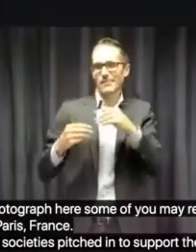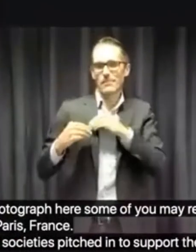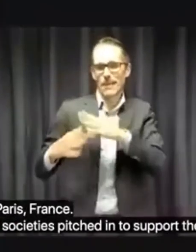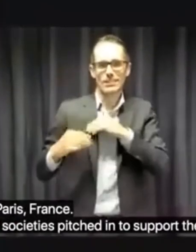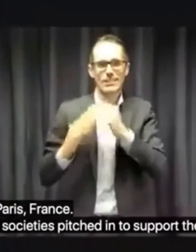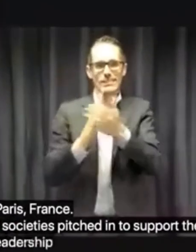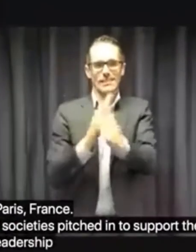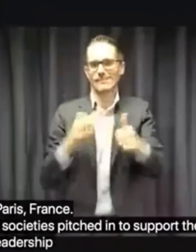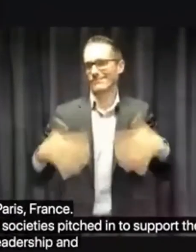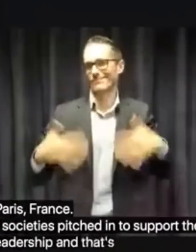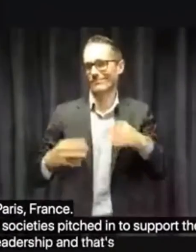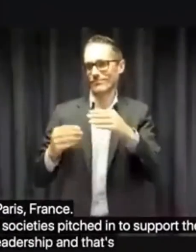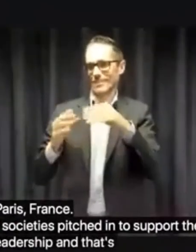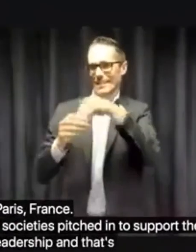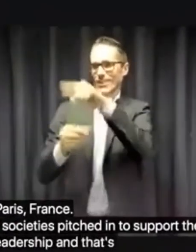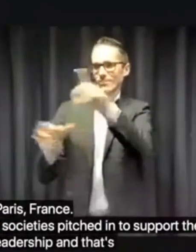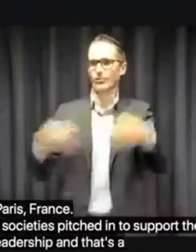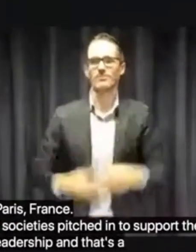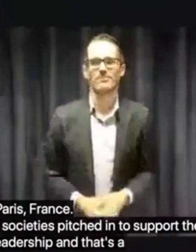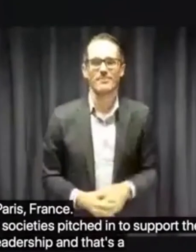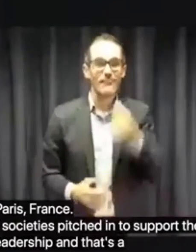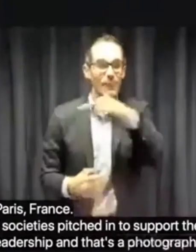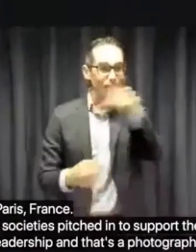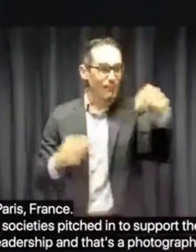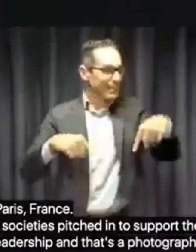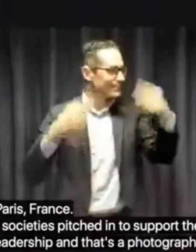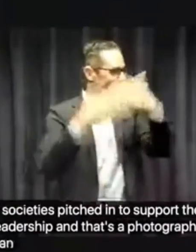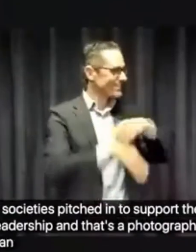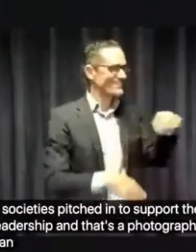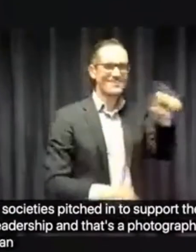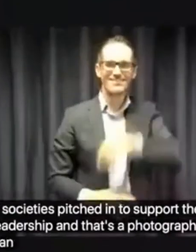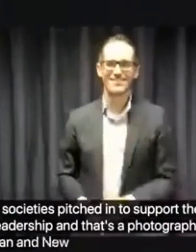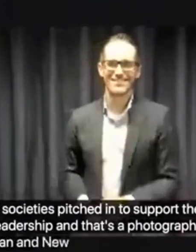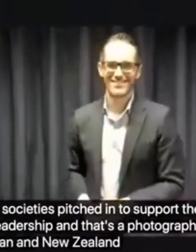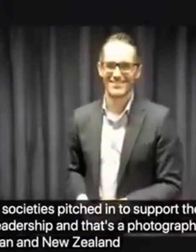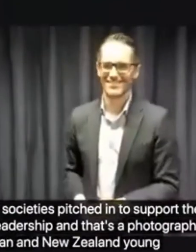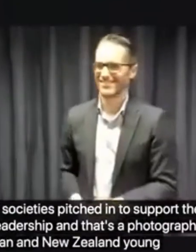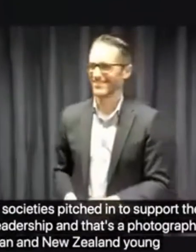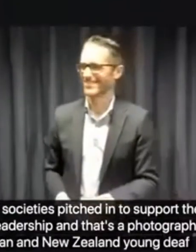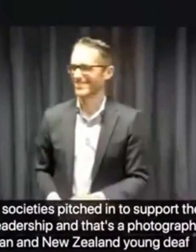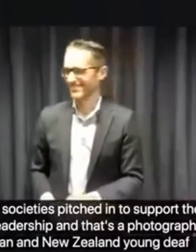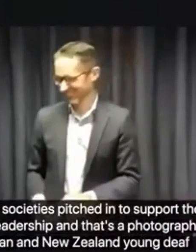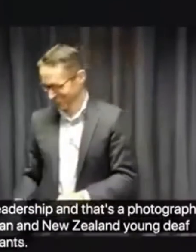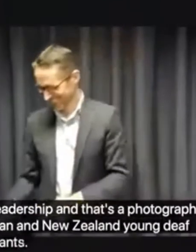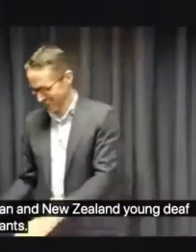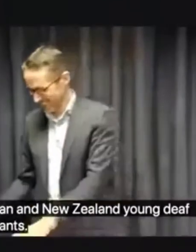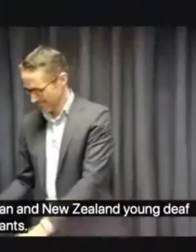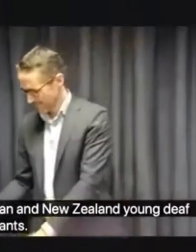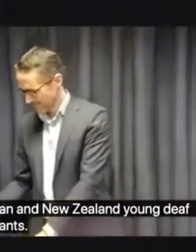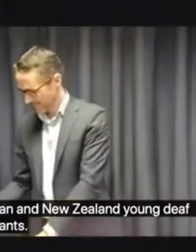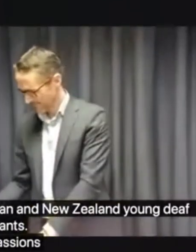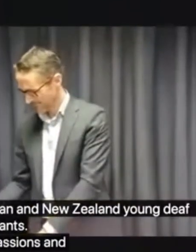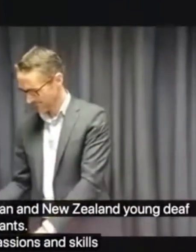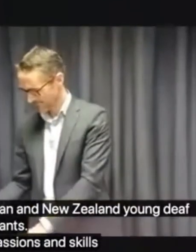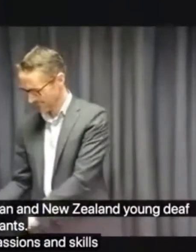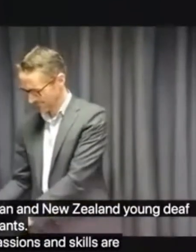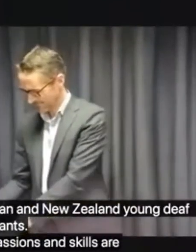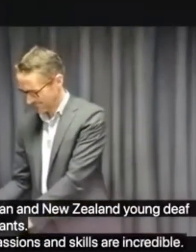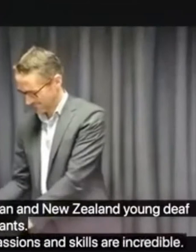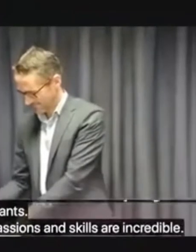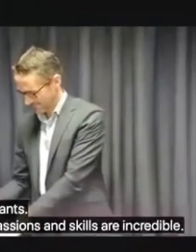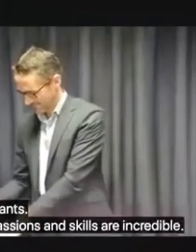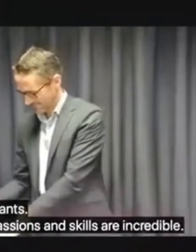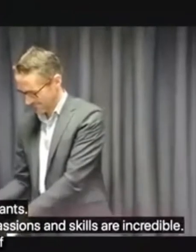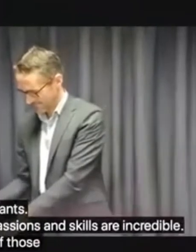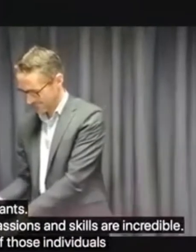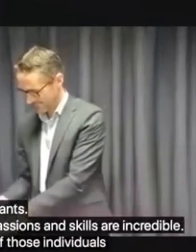deaf participants. Their passions and their skills are just incredible. And some of those individuals need to learn, so it's great to be able to pay our respects to those